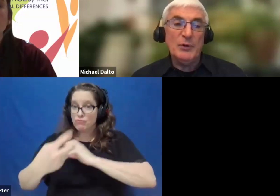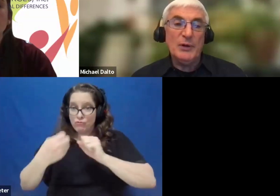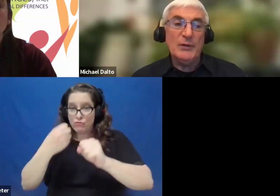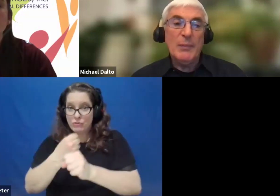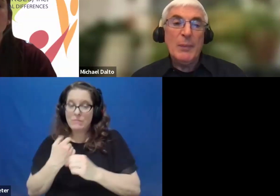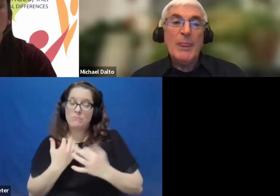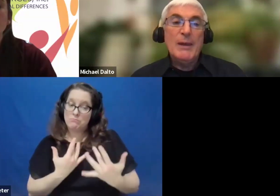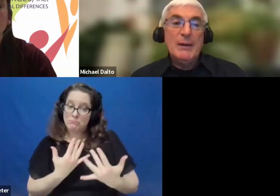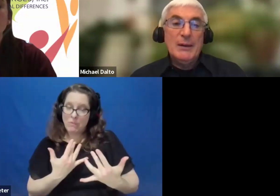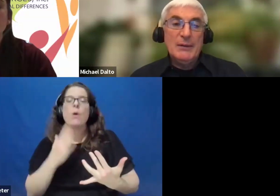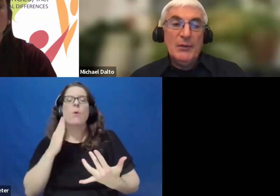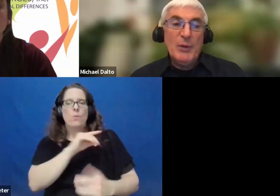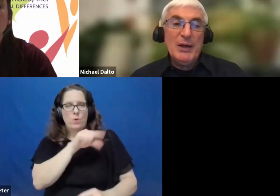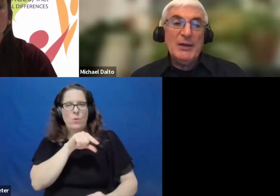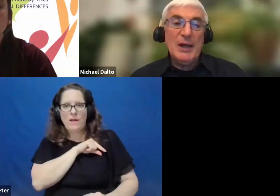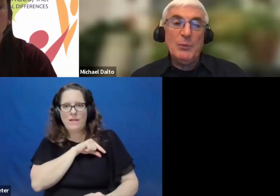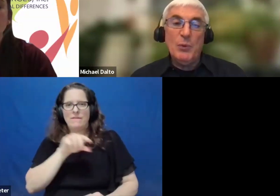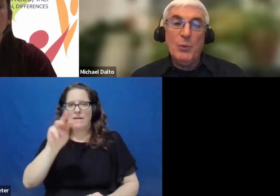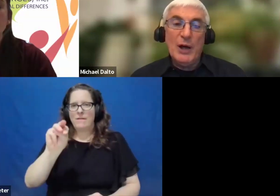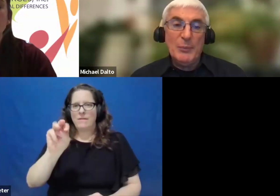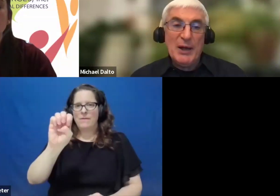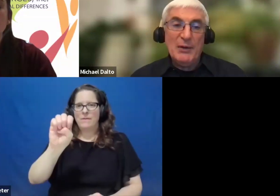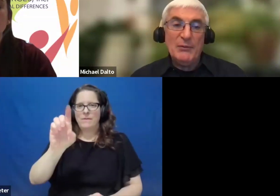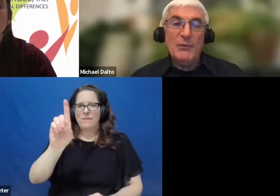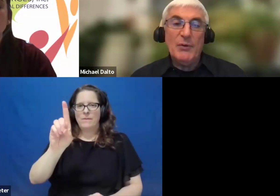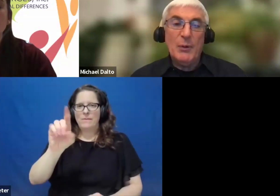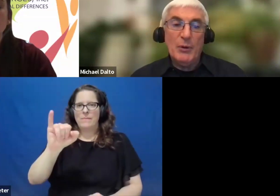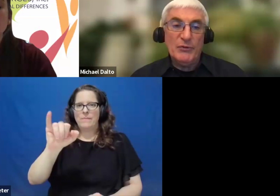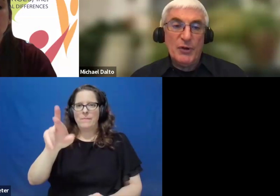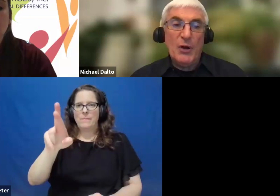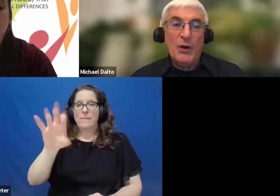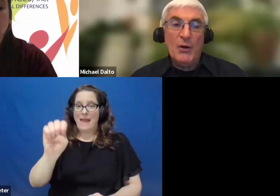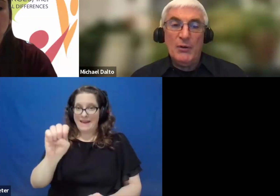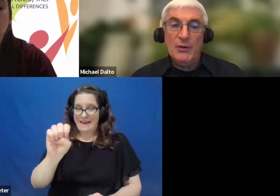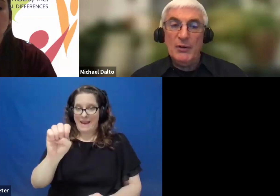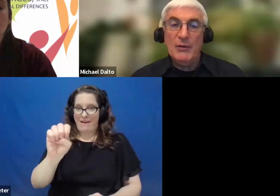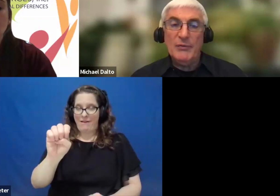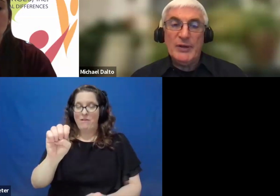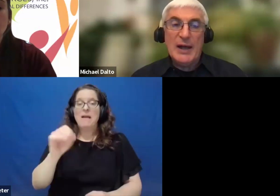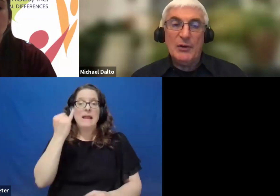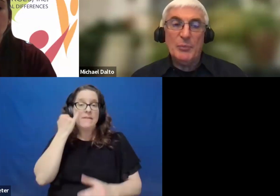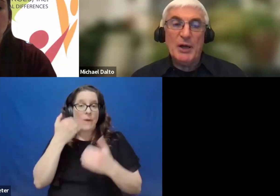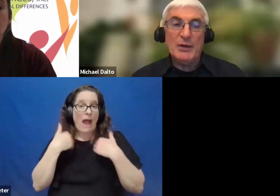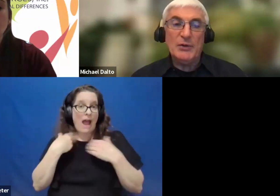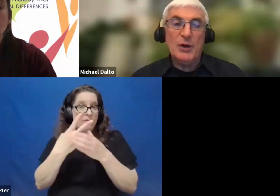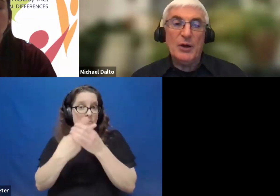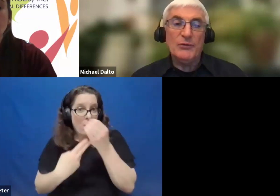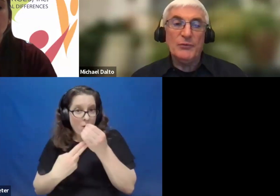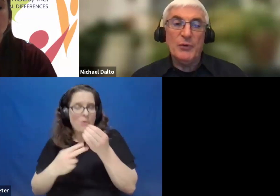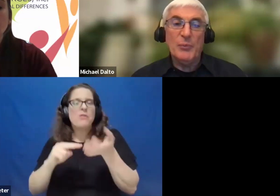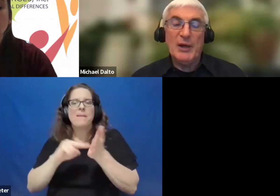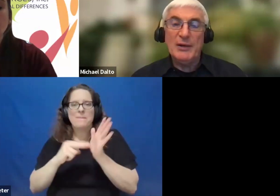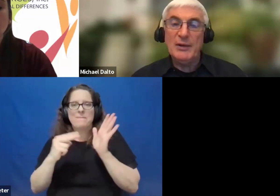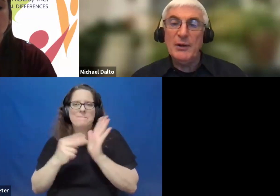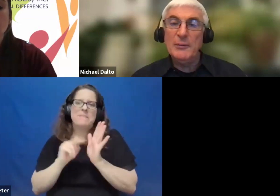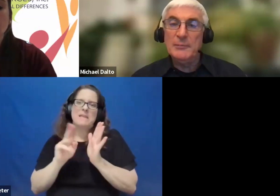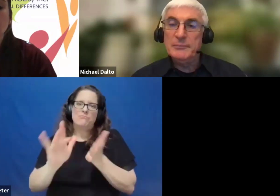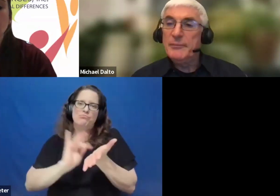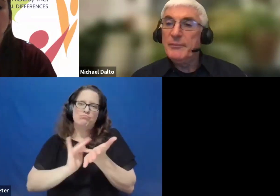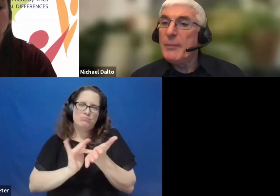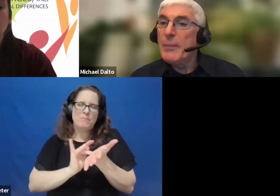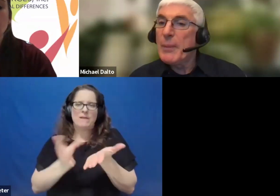waiting period, then the Medicaid will wipe out almost all of the out-of-pocket costs for the